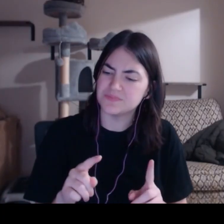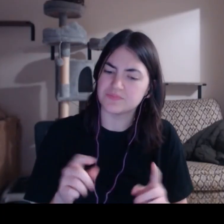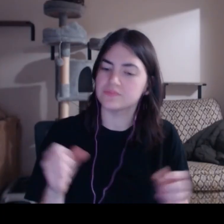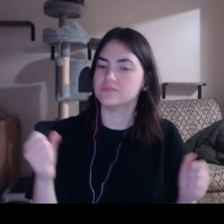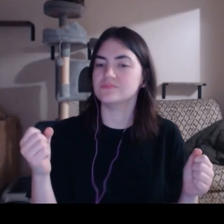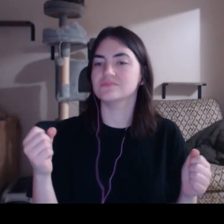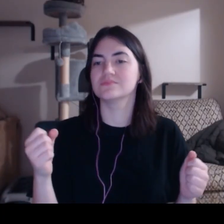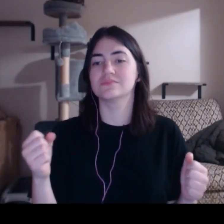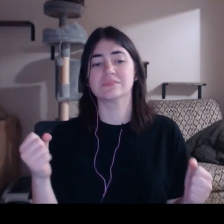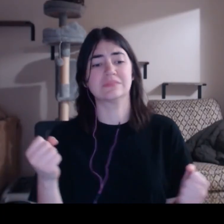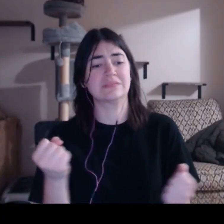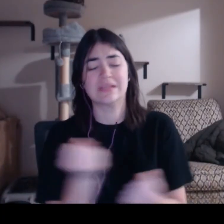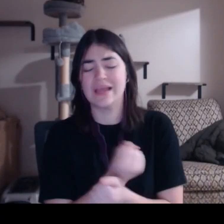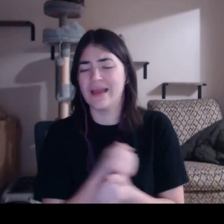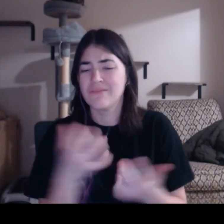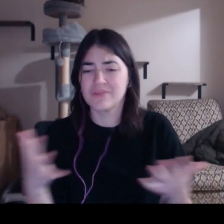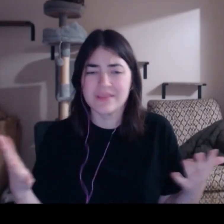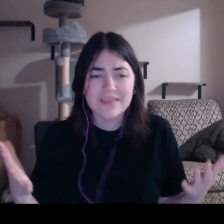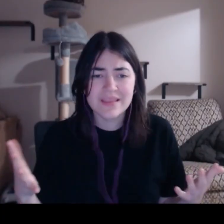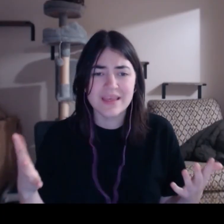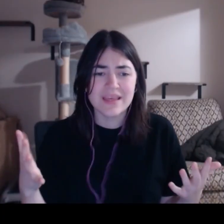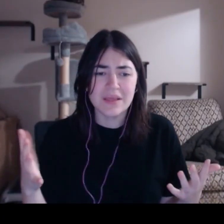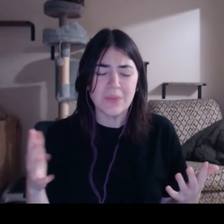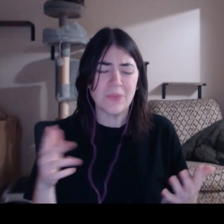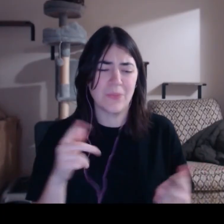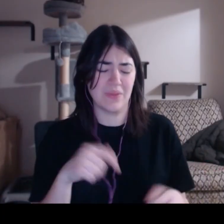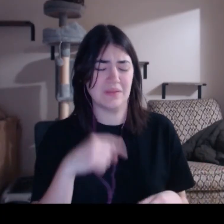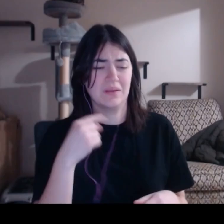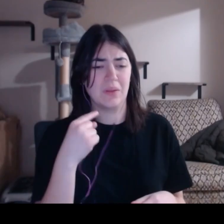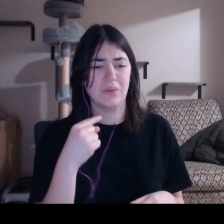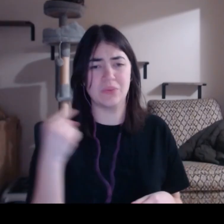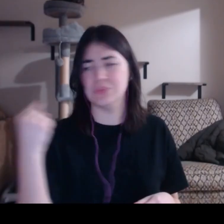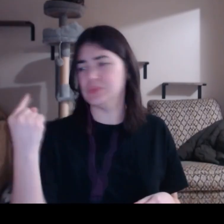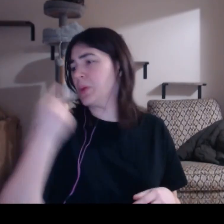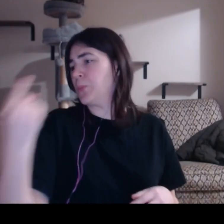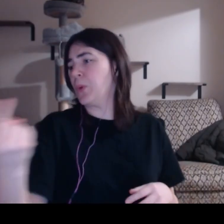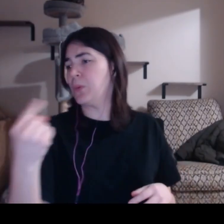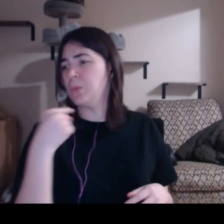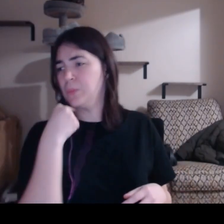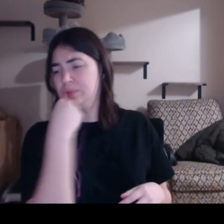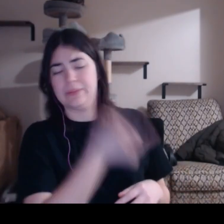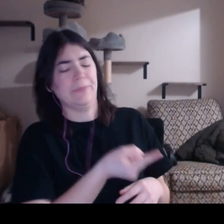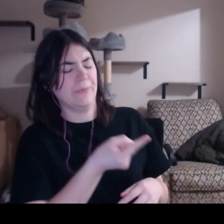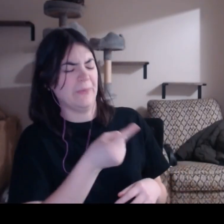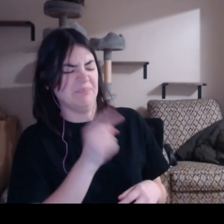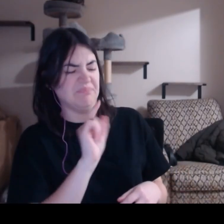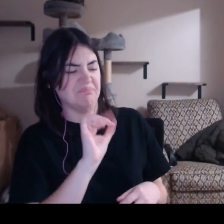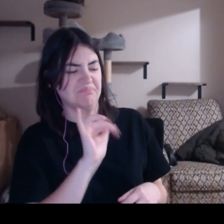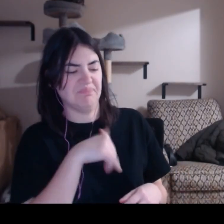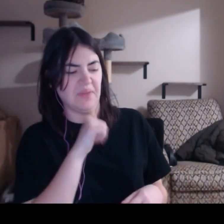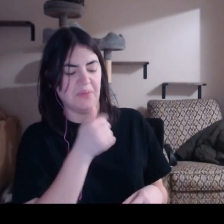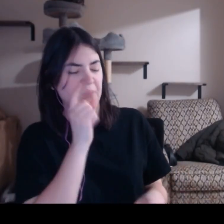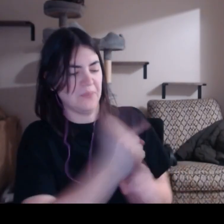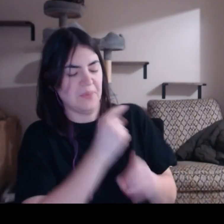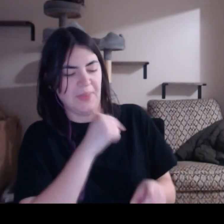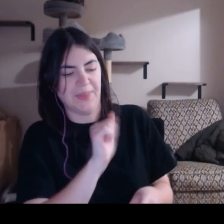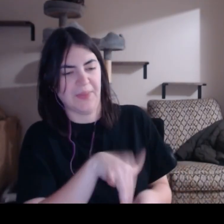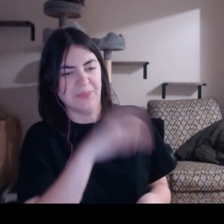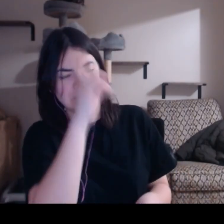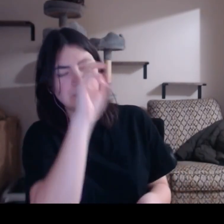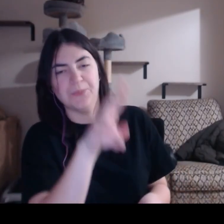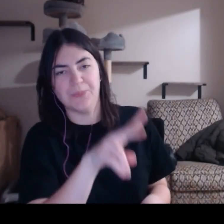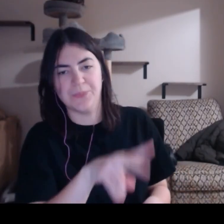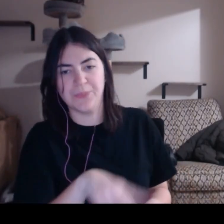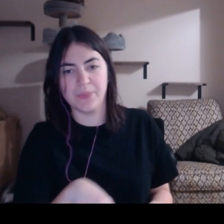somebody saying, it's rubbish that, you don't take any notice of that. Yeah. And there's a whole industry now grown up, almost challenging